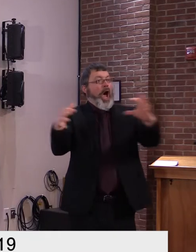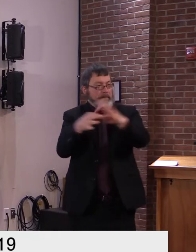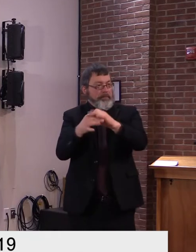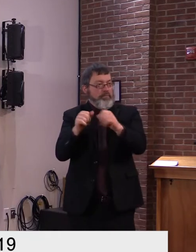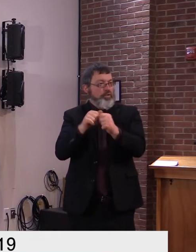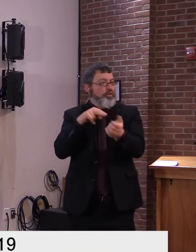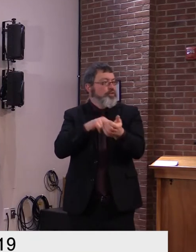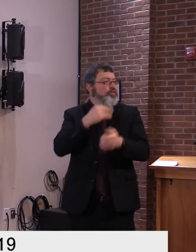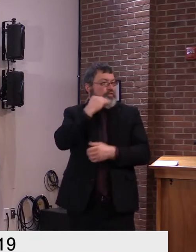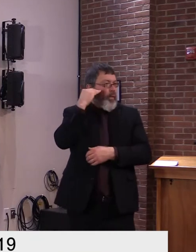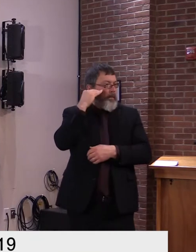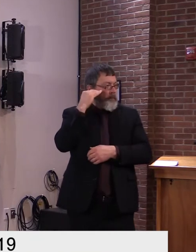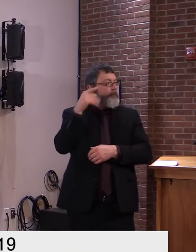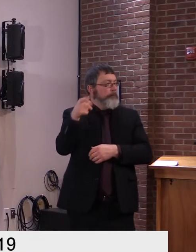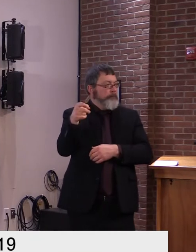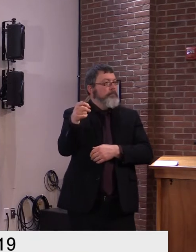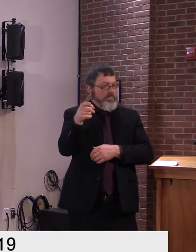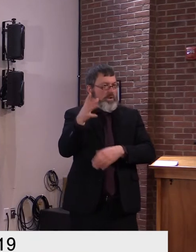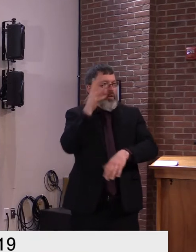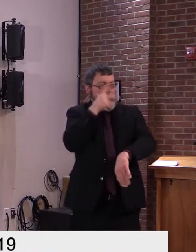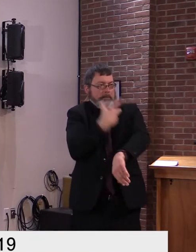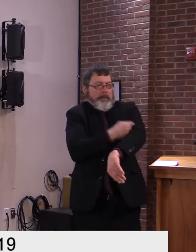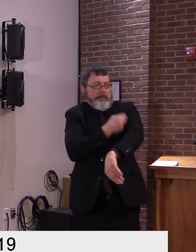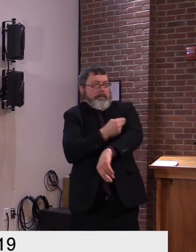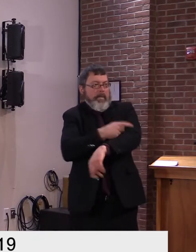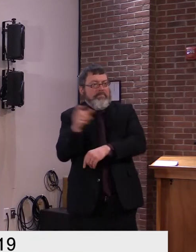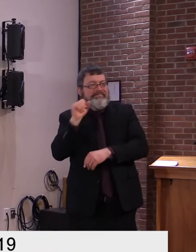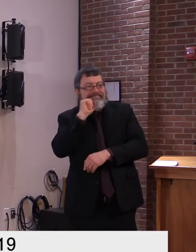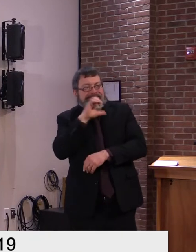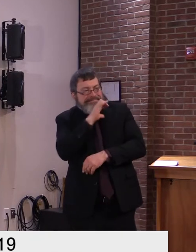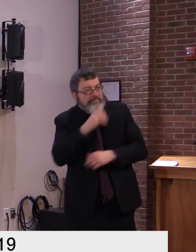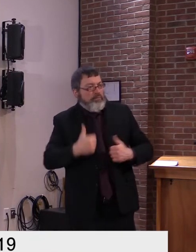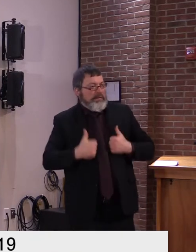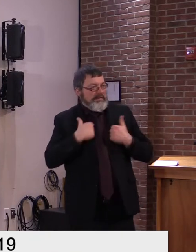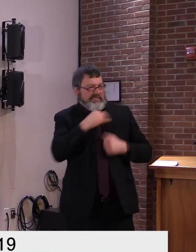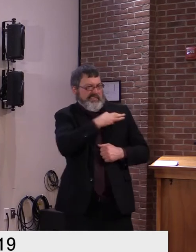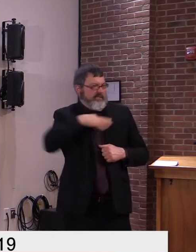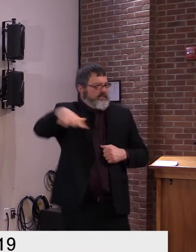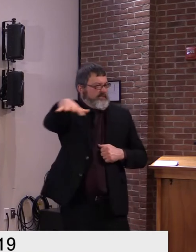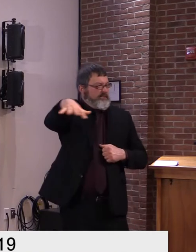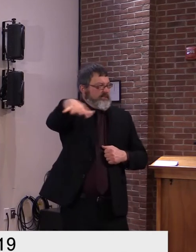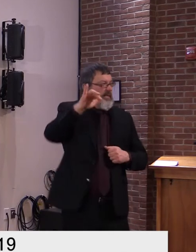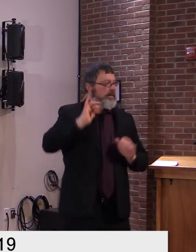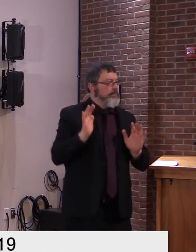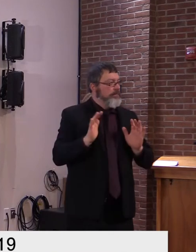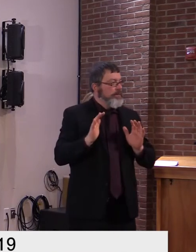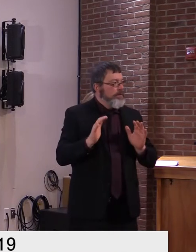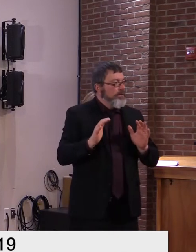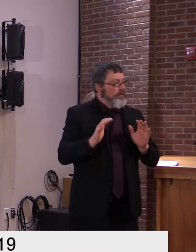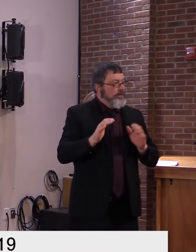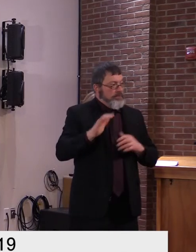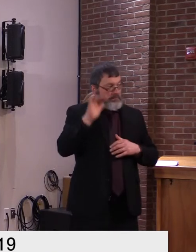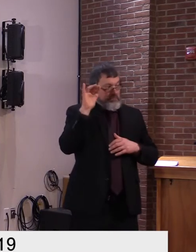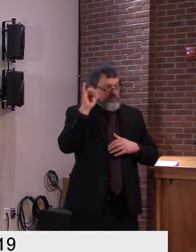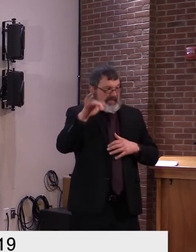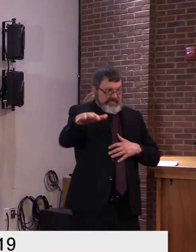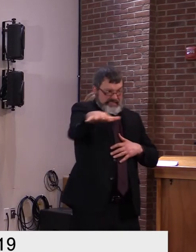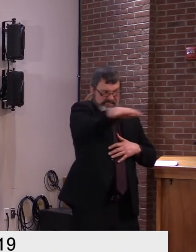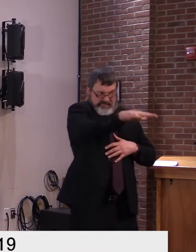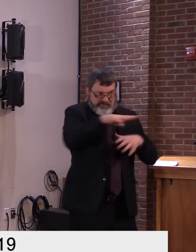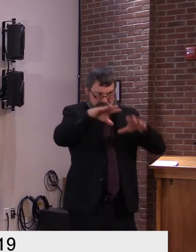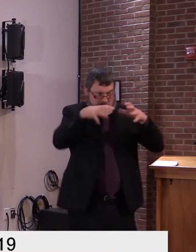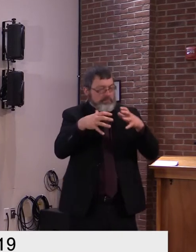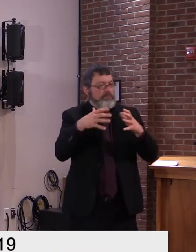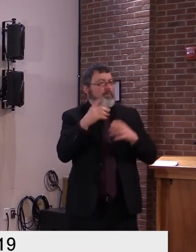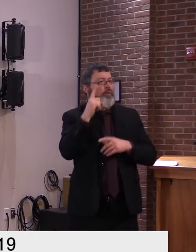receiving vaccines first as part of Priority Group 1A, and we're still working to finalize Priority Group 1B in